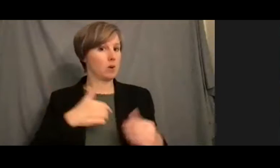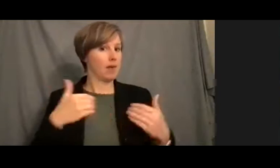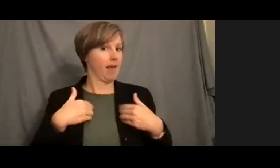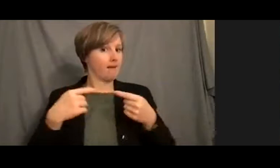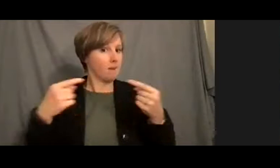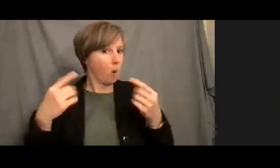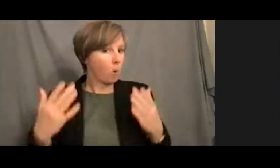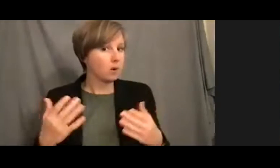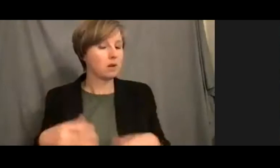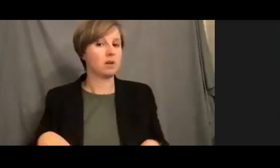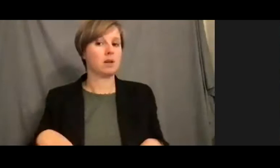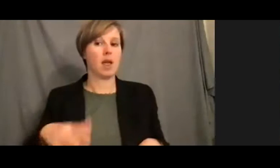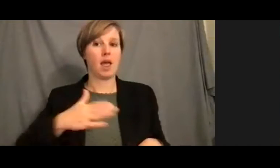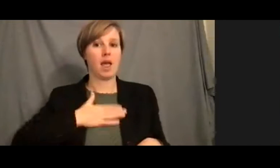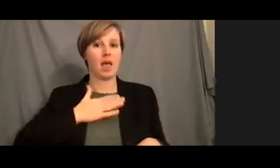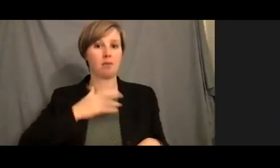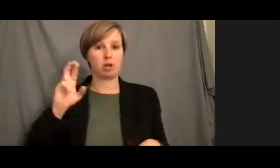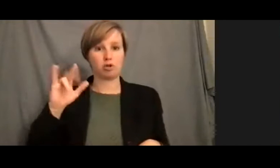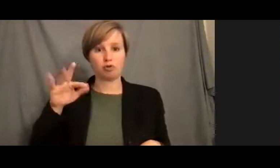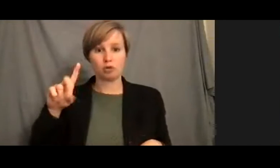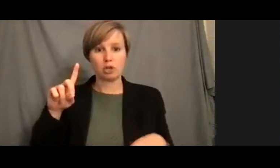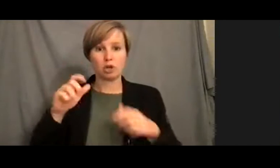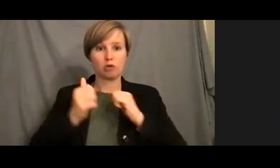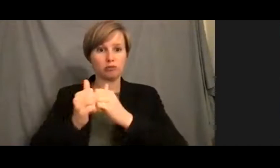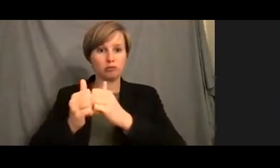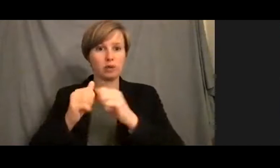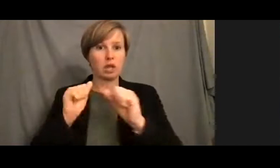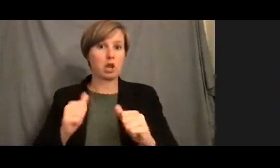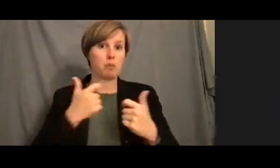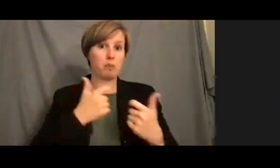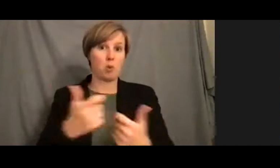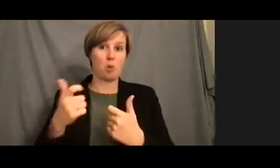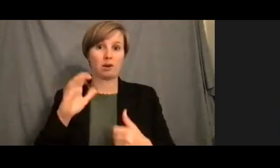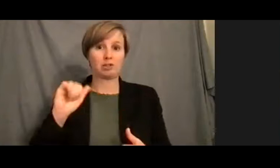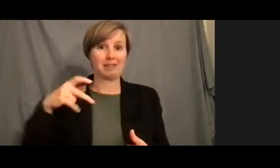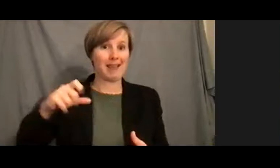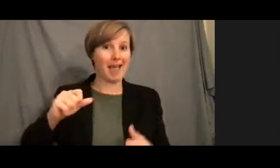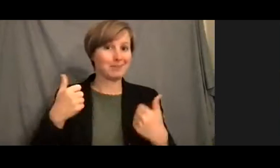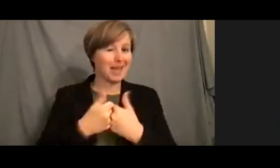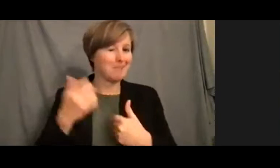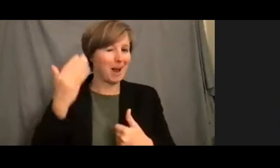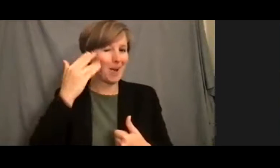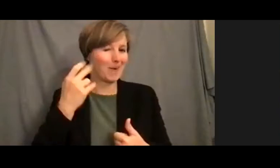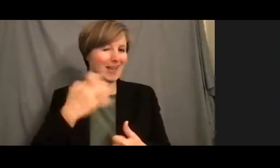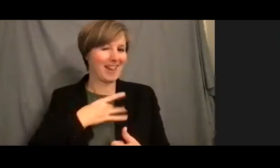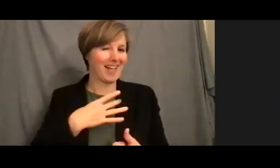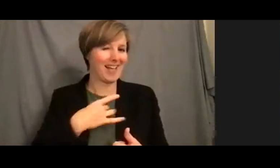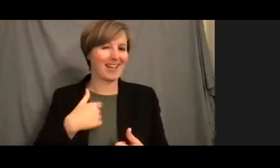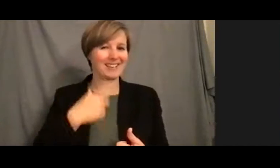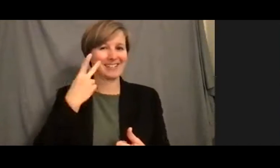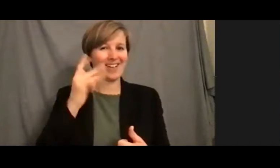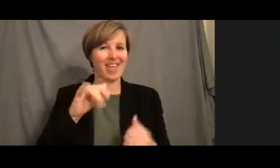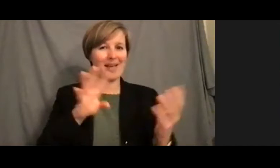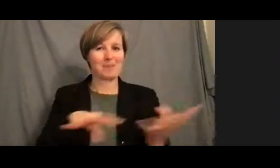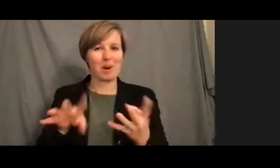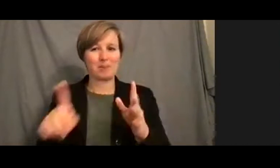and I'm glad Richard's running. I know he could be watching the Caps game. I know he's a big Caps fan. I just saw it scroll on my